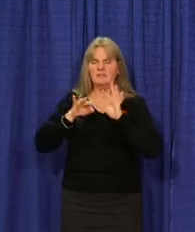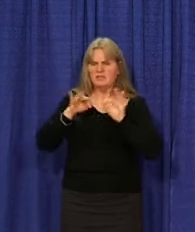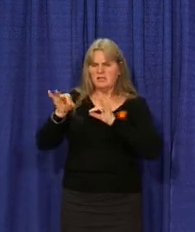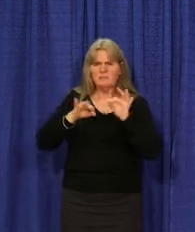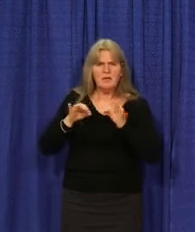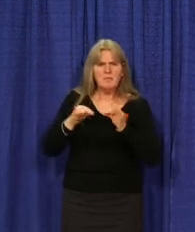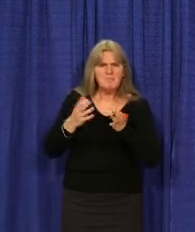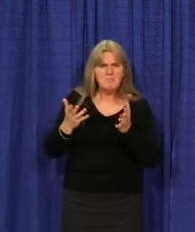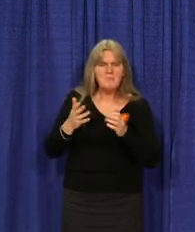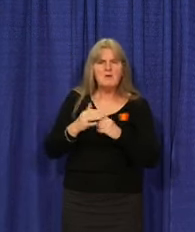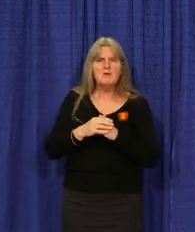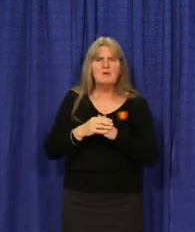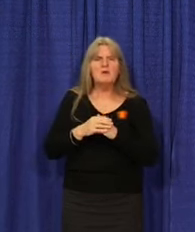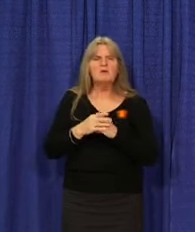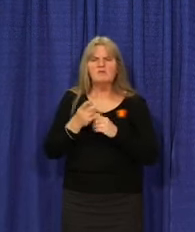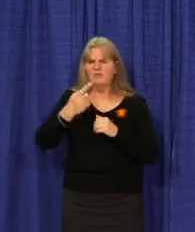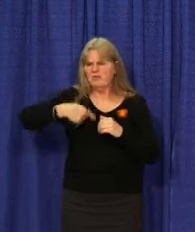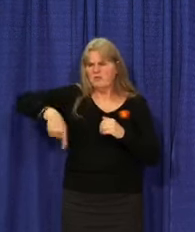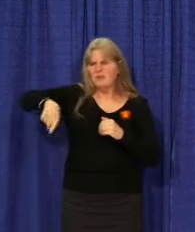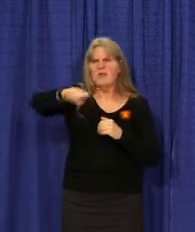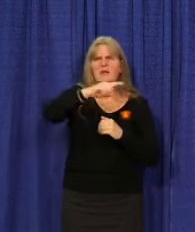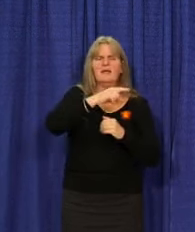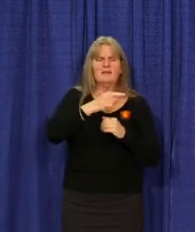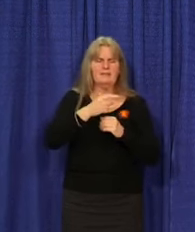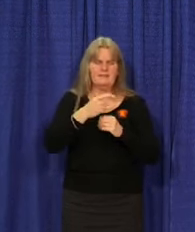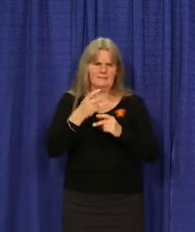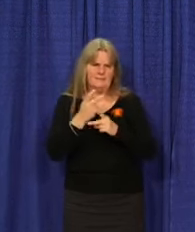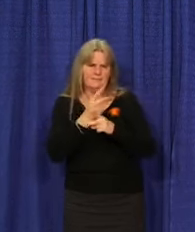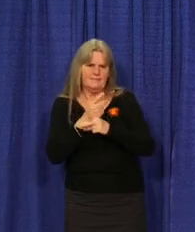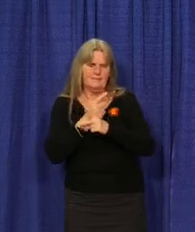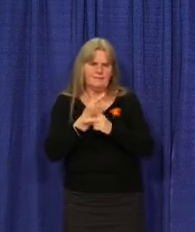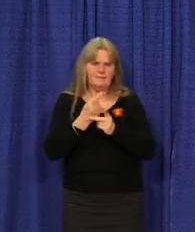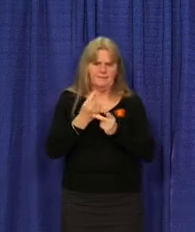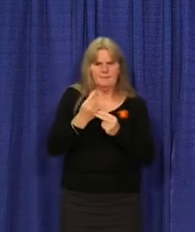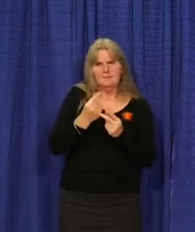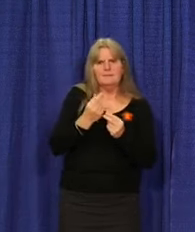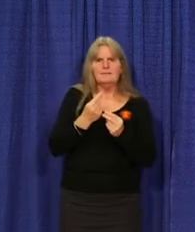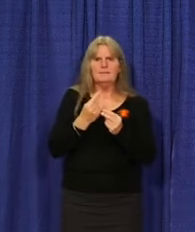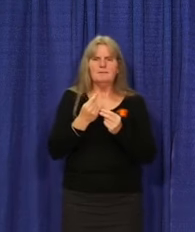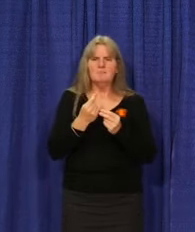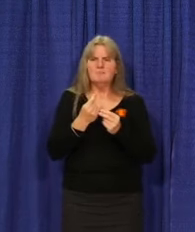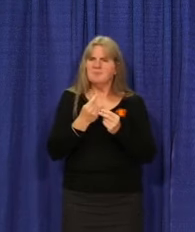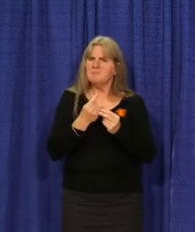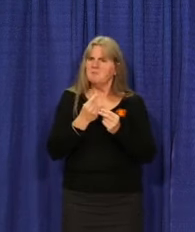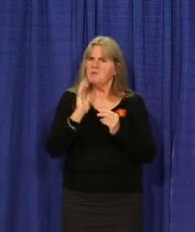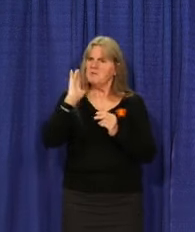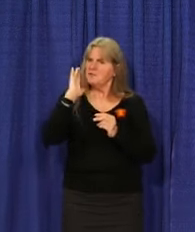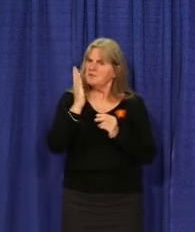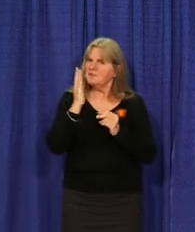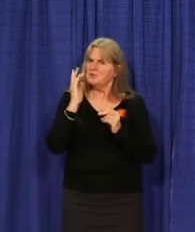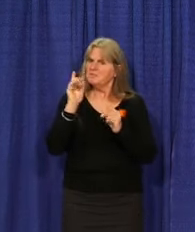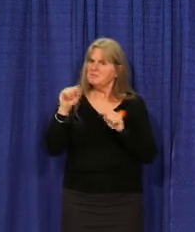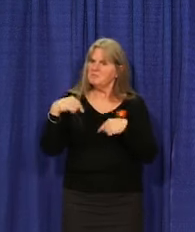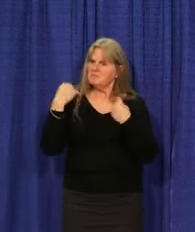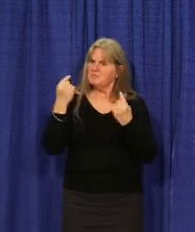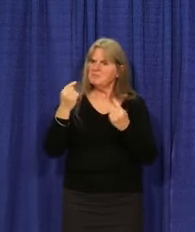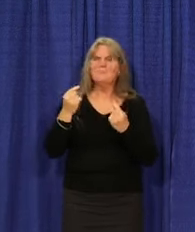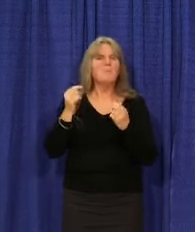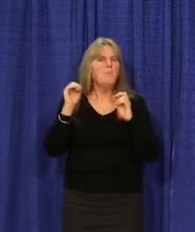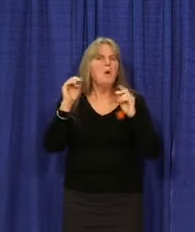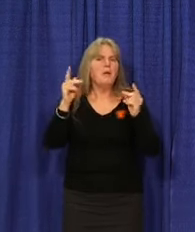clearly is just a really kind of getting comfortable, but really sensing that by and large things are going very well,